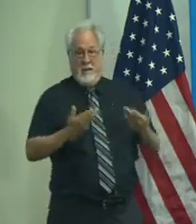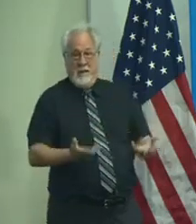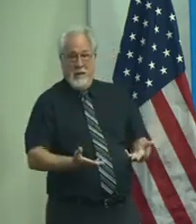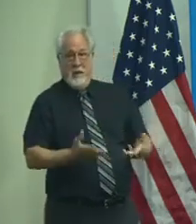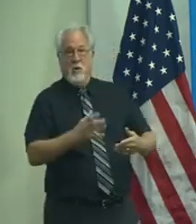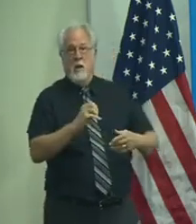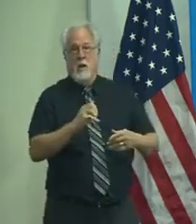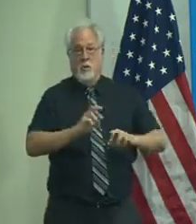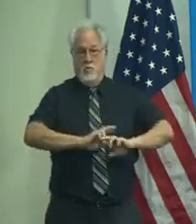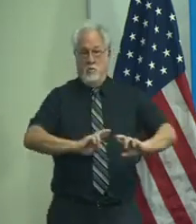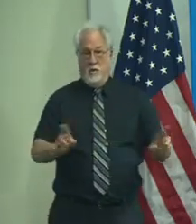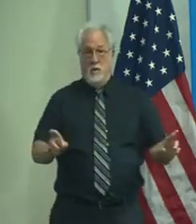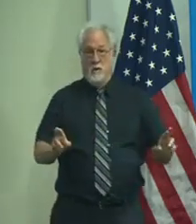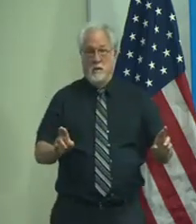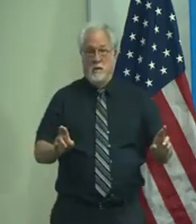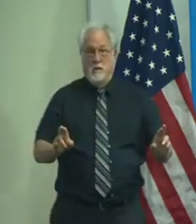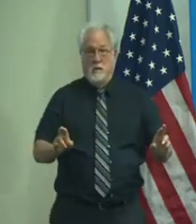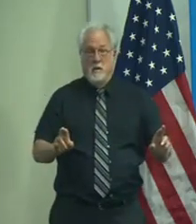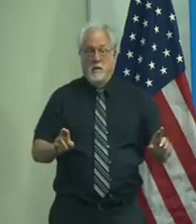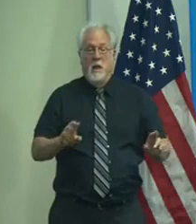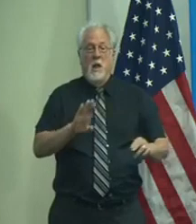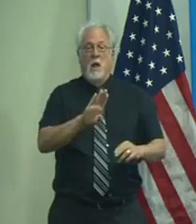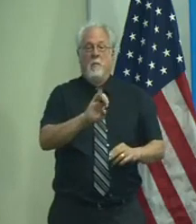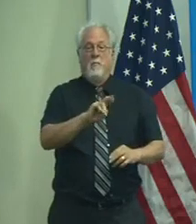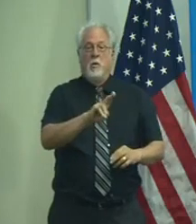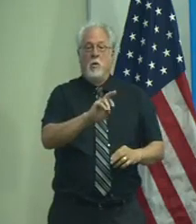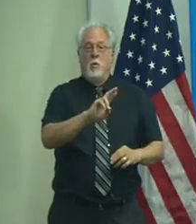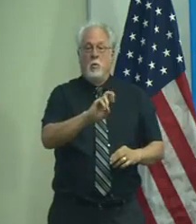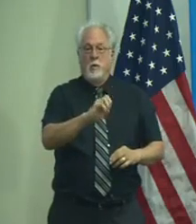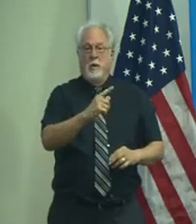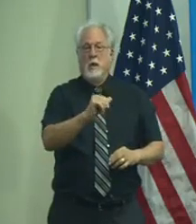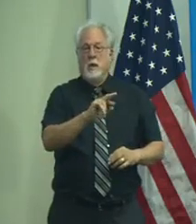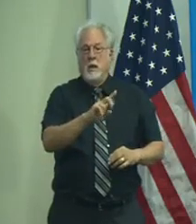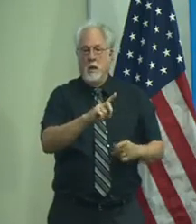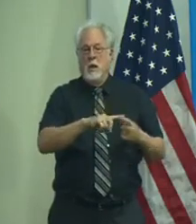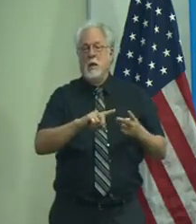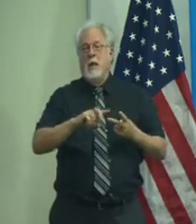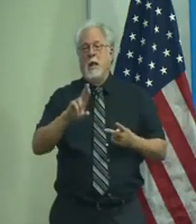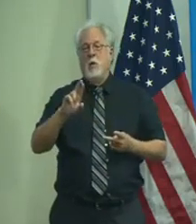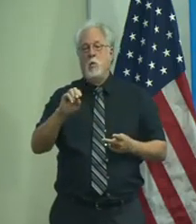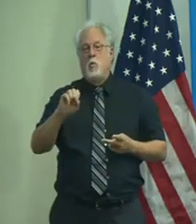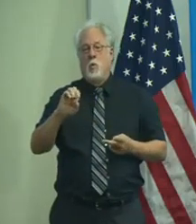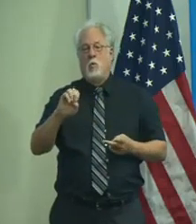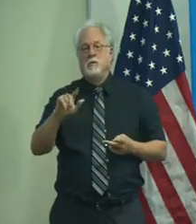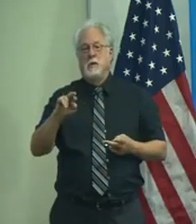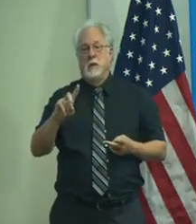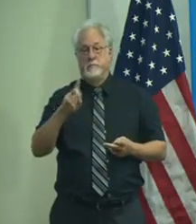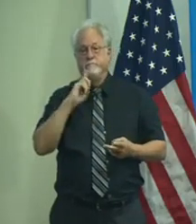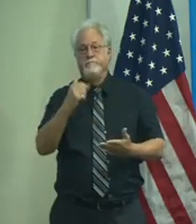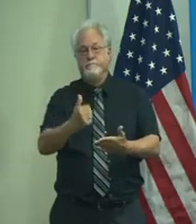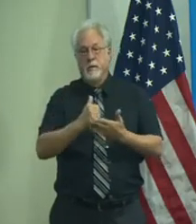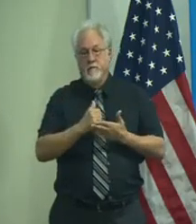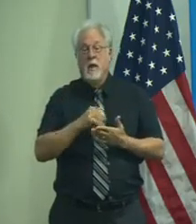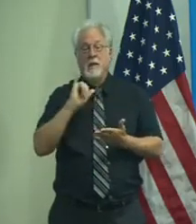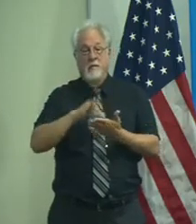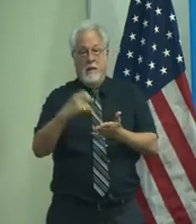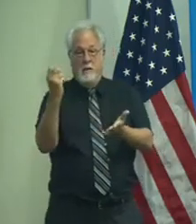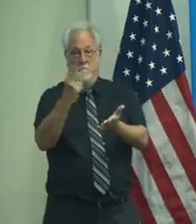state, and again, both at Beauregard and in Roseland, very, very helpful. So those are the things that were